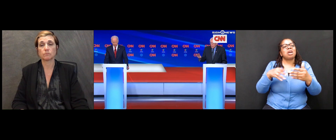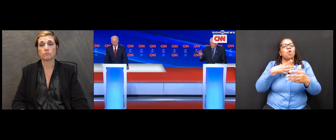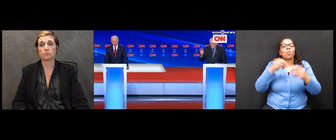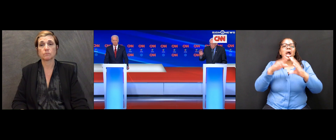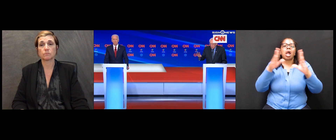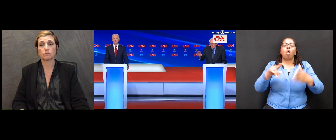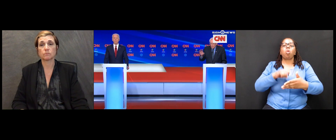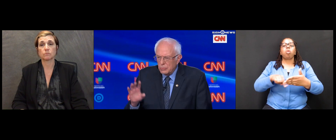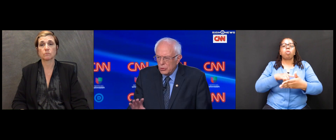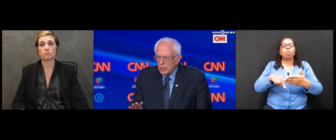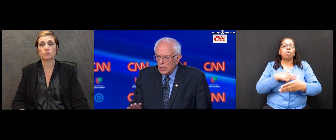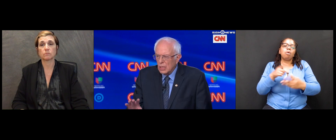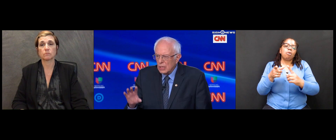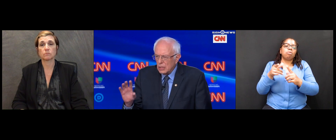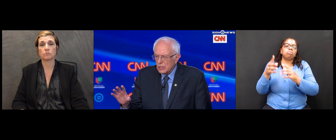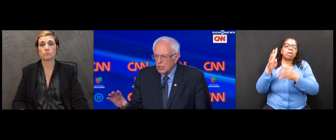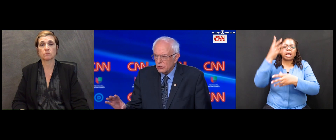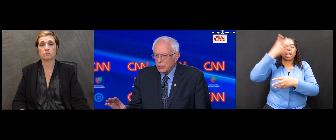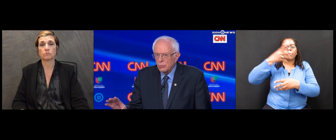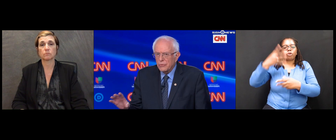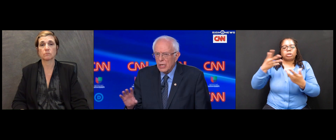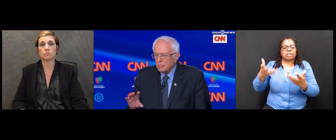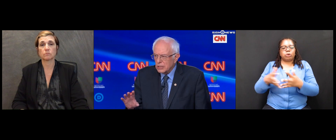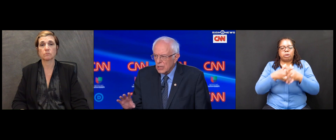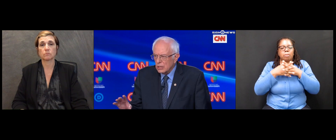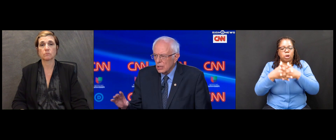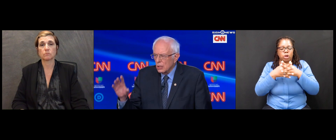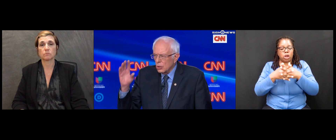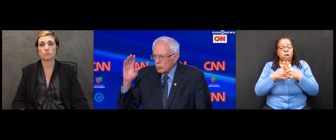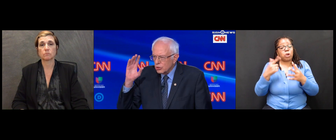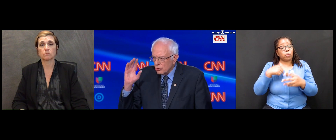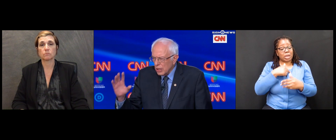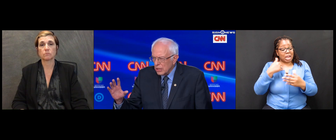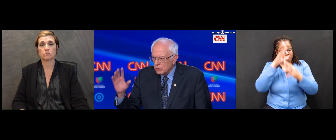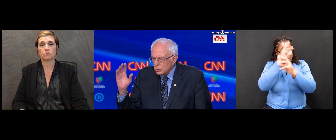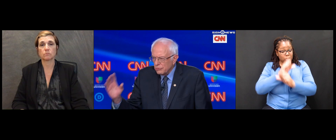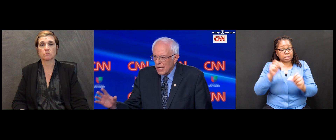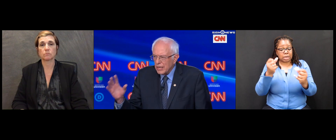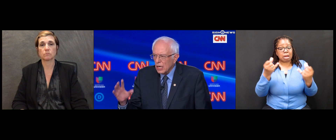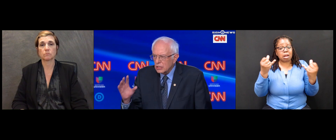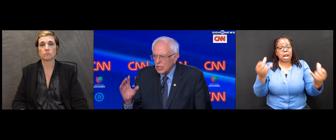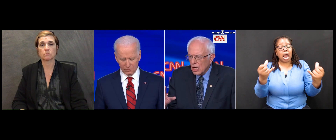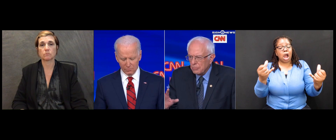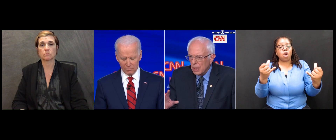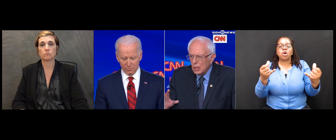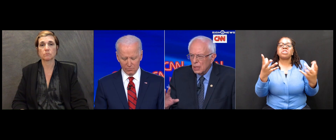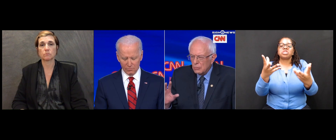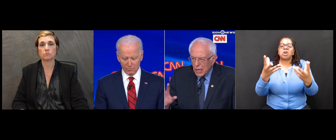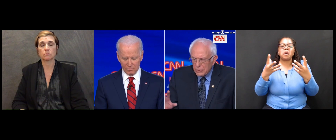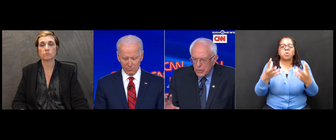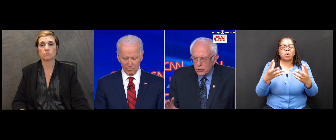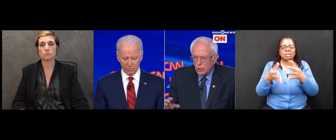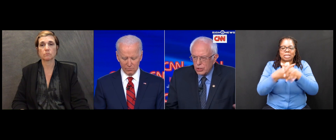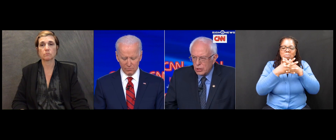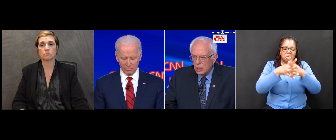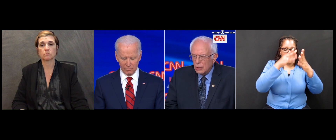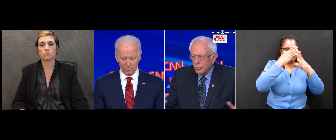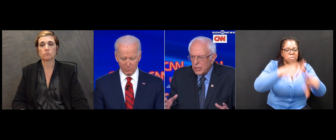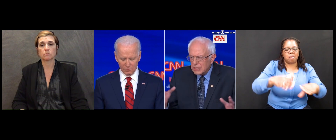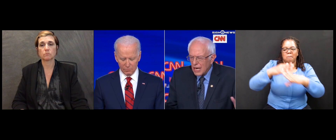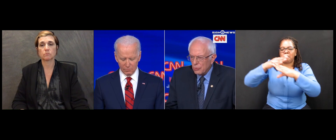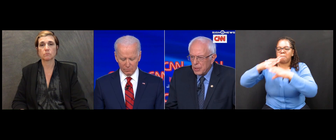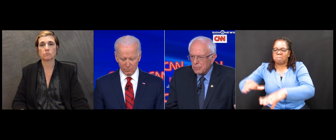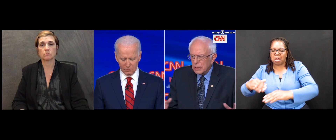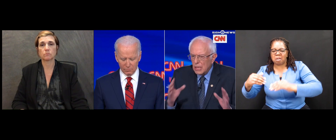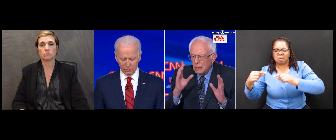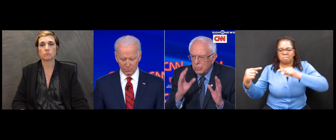the immigrant community in this country. We've got a president who is trying to divide us up. My administration